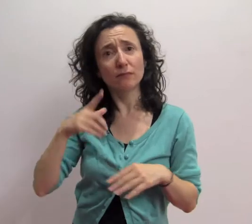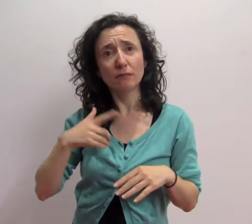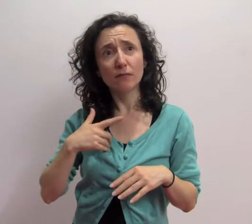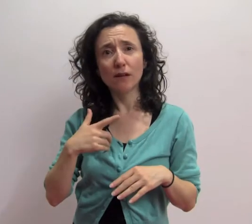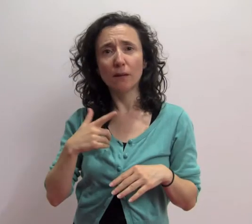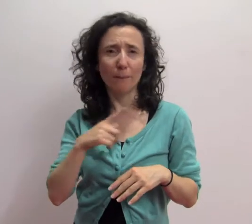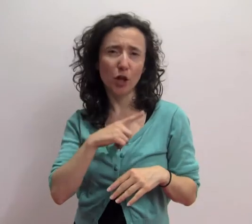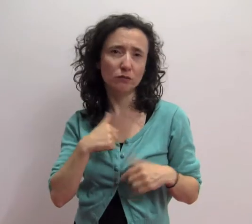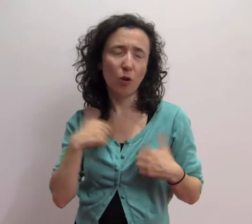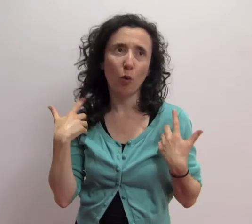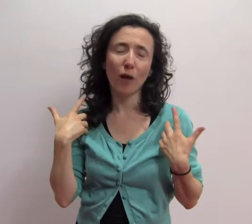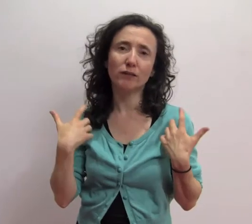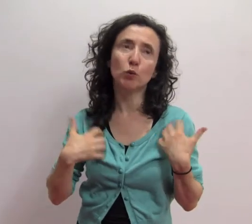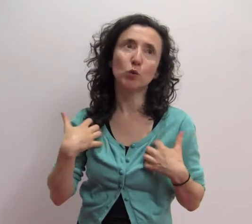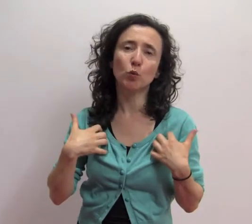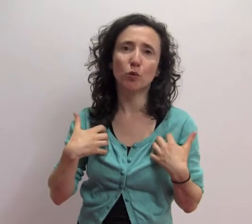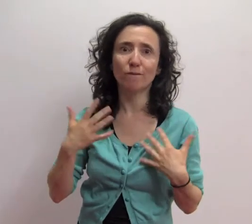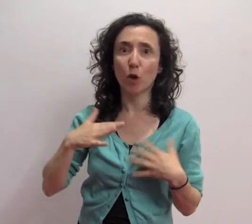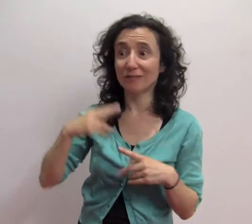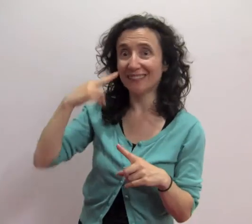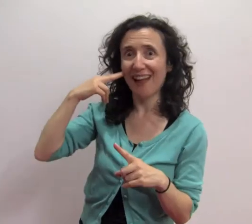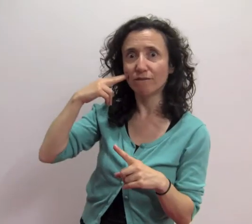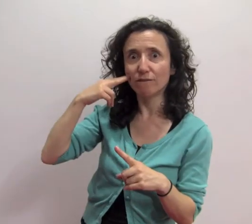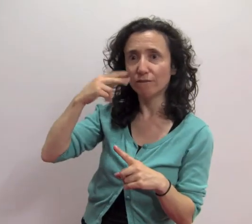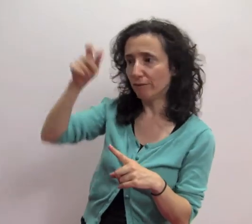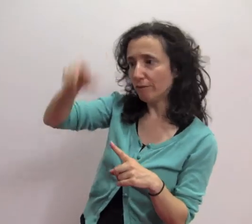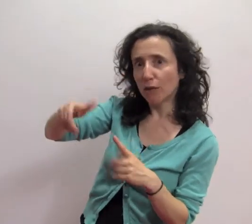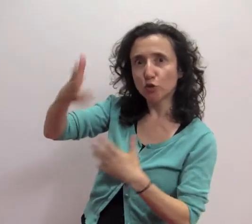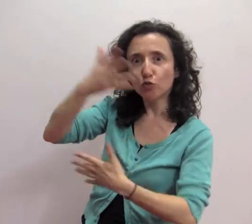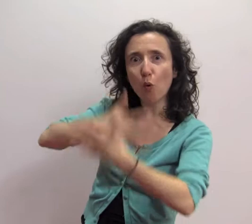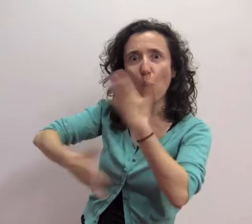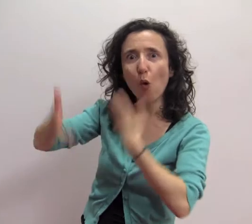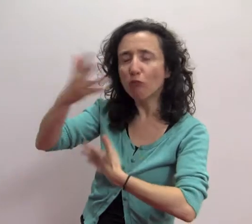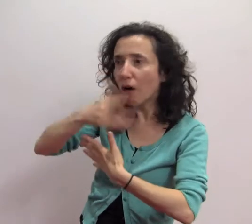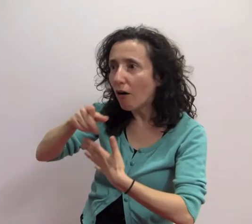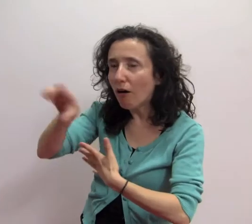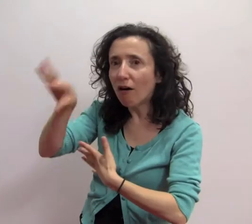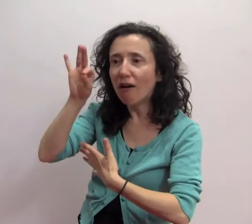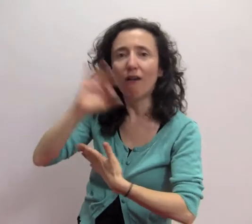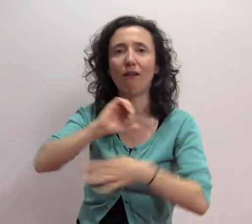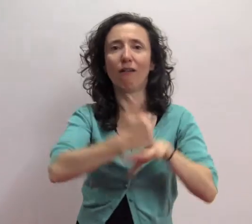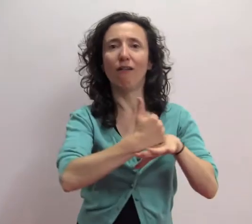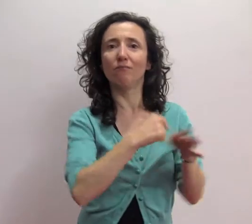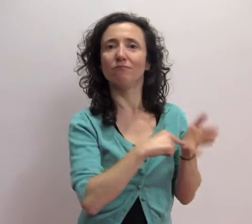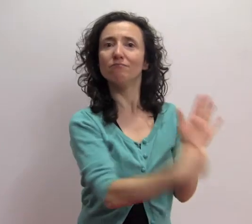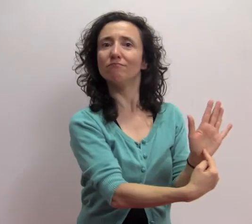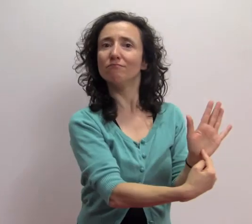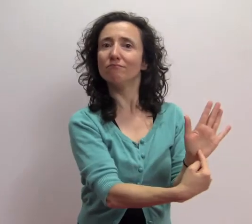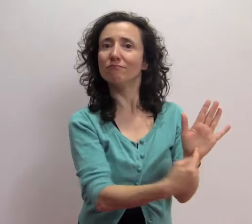The reason that I chose to do a story about Tanika, about this fictional character, is because I met a deaf person